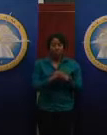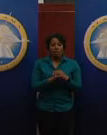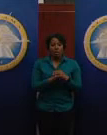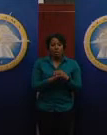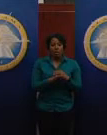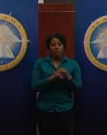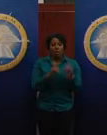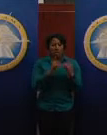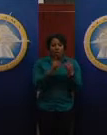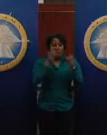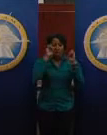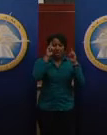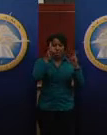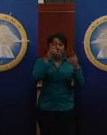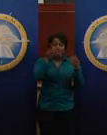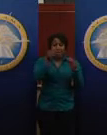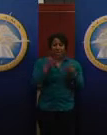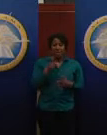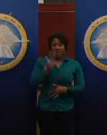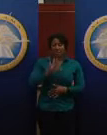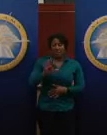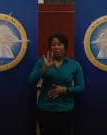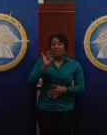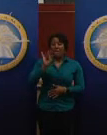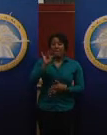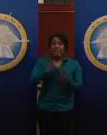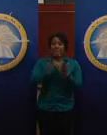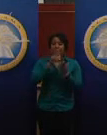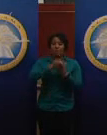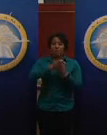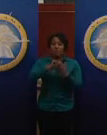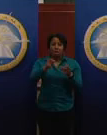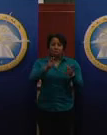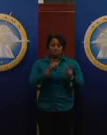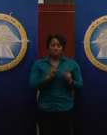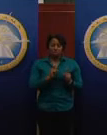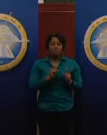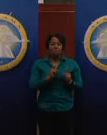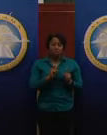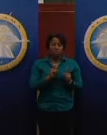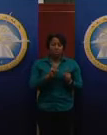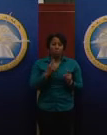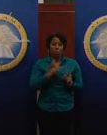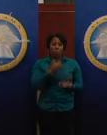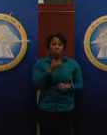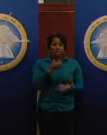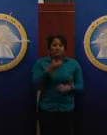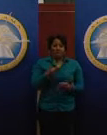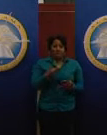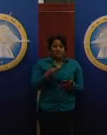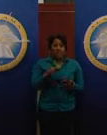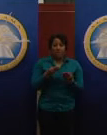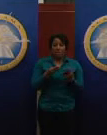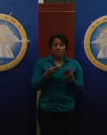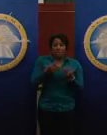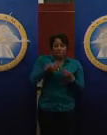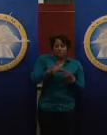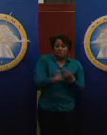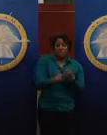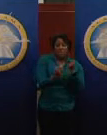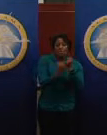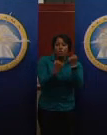Department of Education, about $18 million was allocated to our department to spend to support students during the